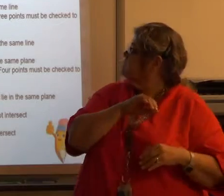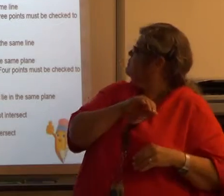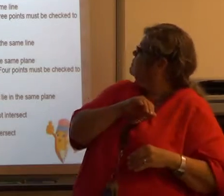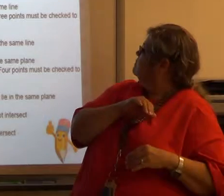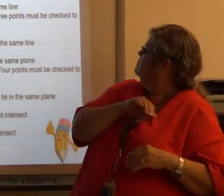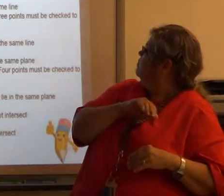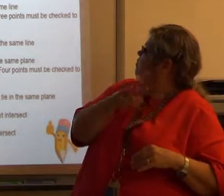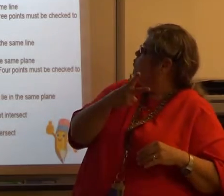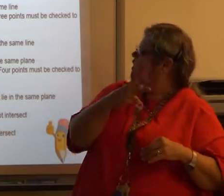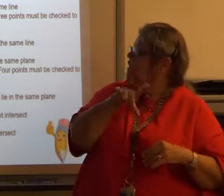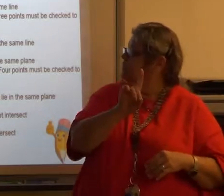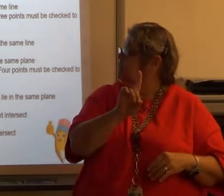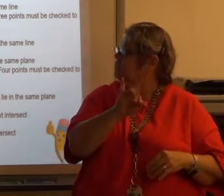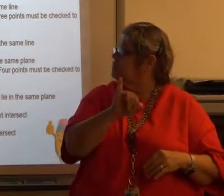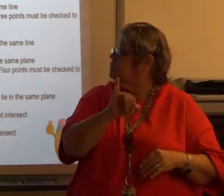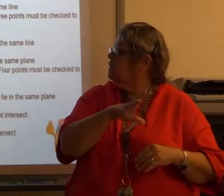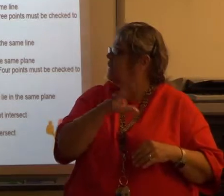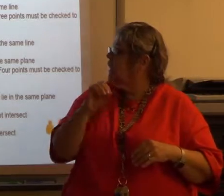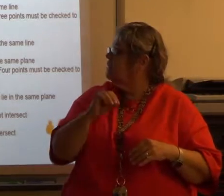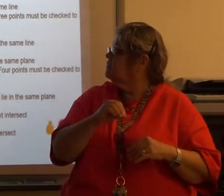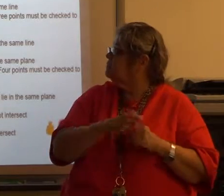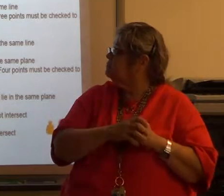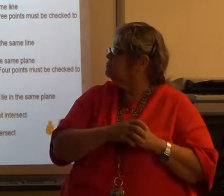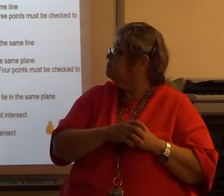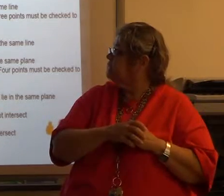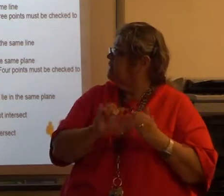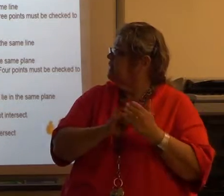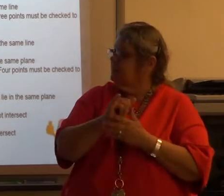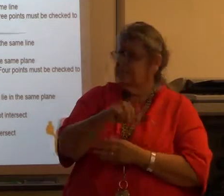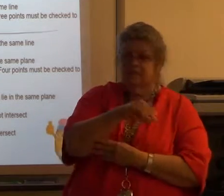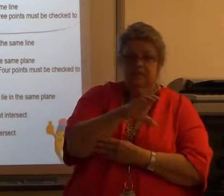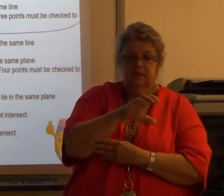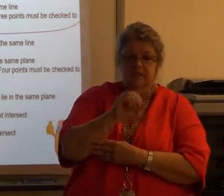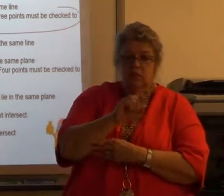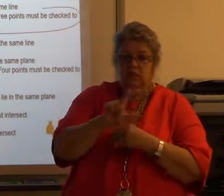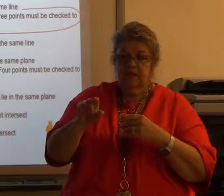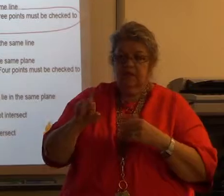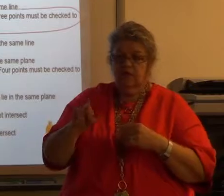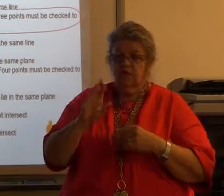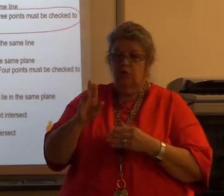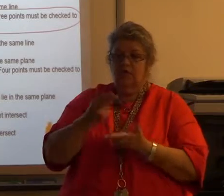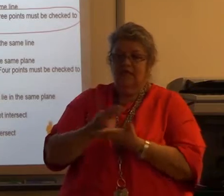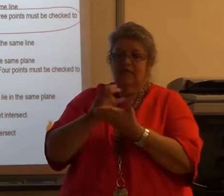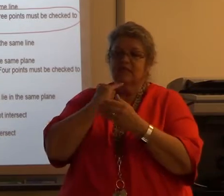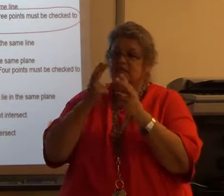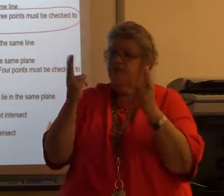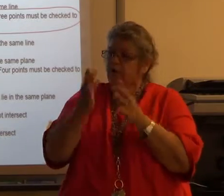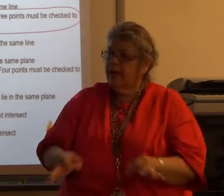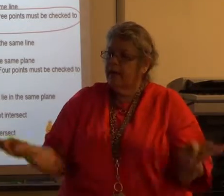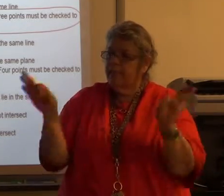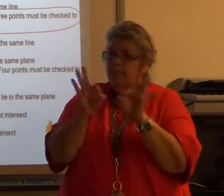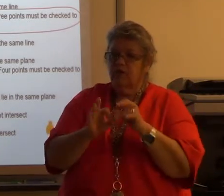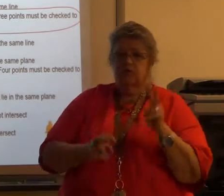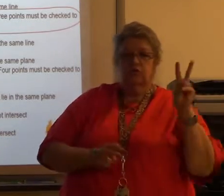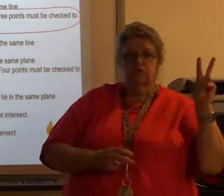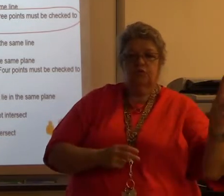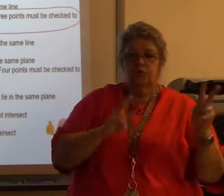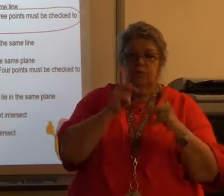lie on the same line. And notice your hint here. This is very important. 2 points are